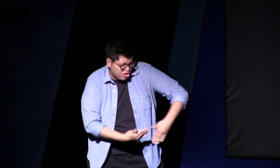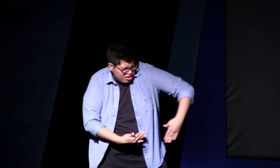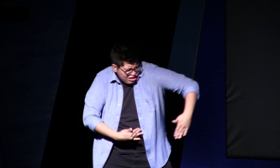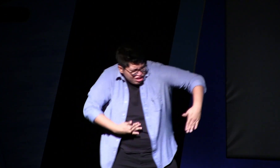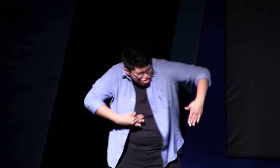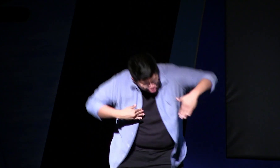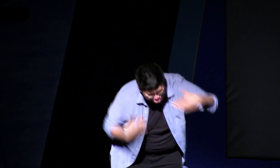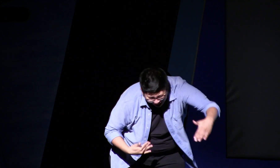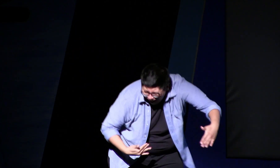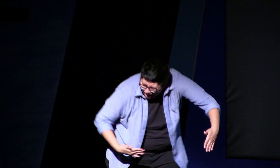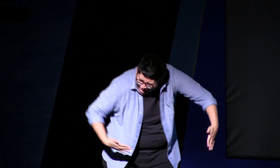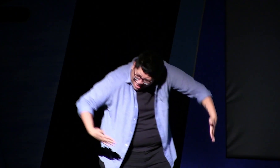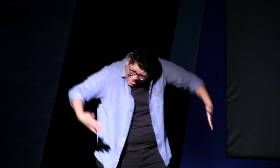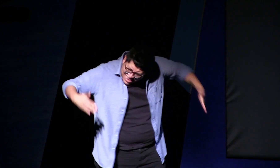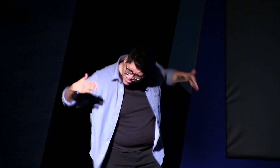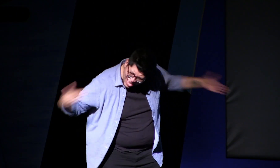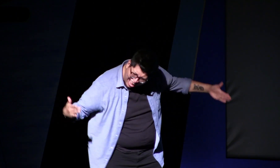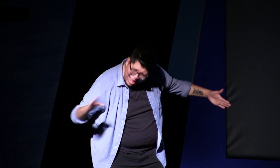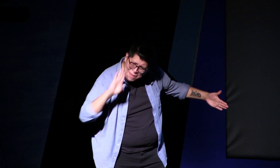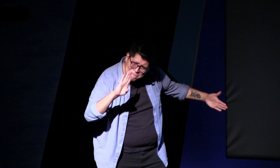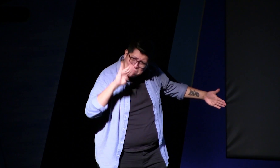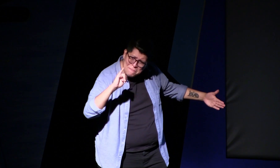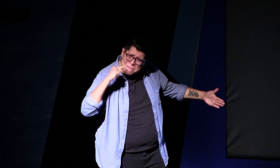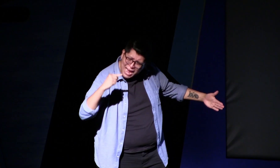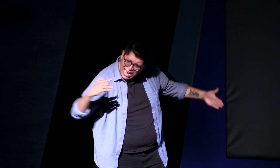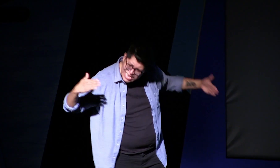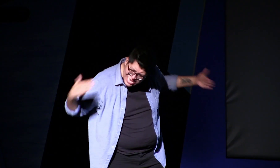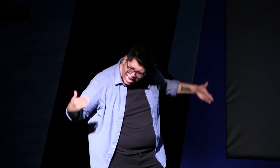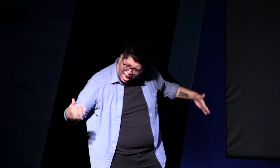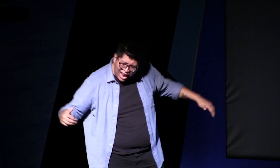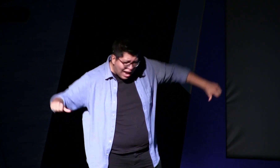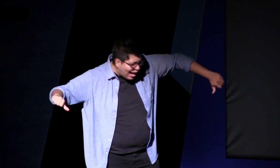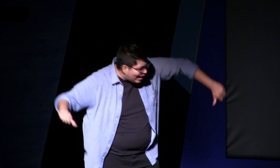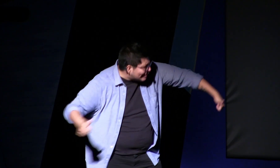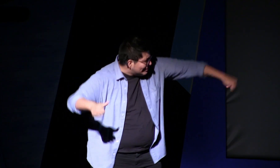They all convened, and together they carved a totem pole